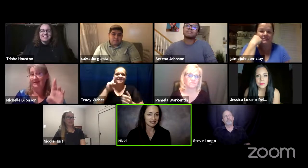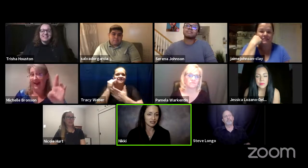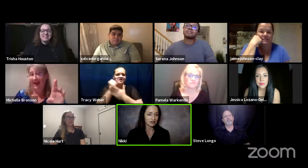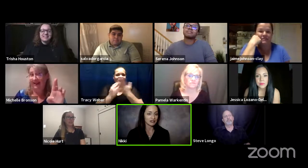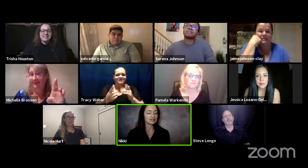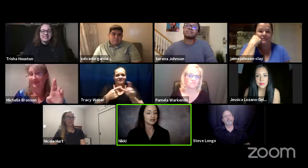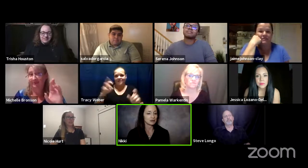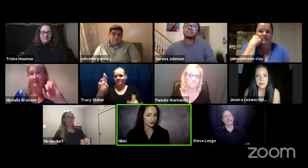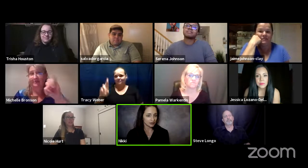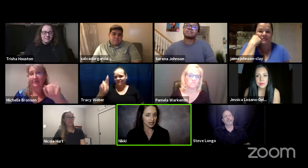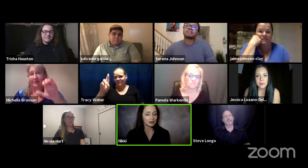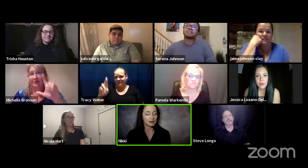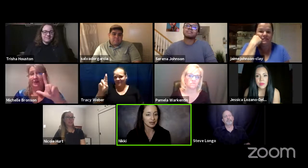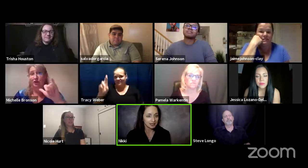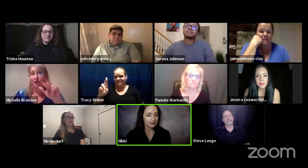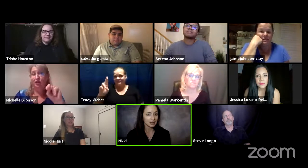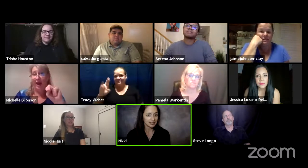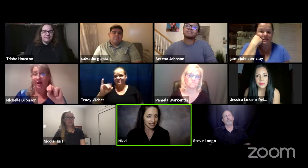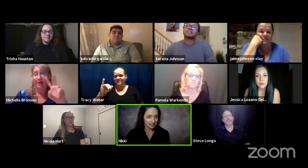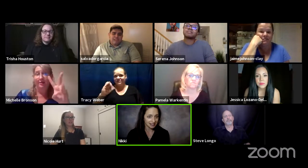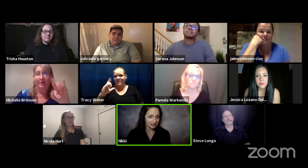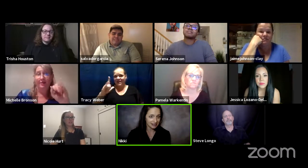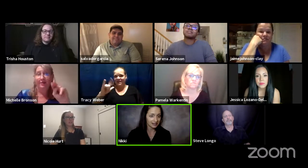Deaf artist from Riverside will be partaking.